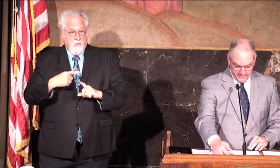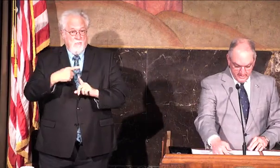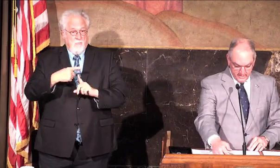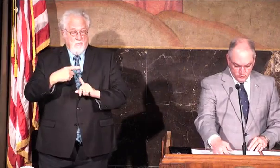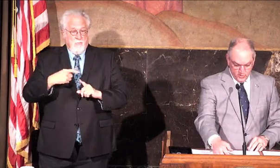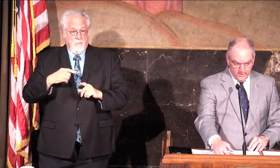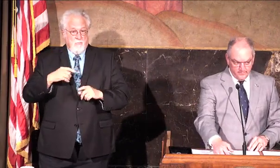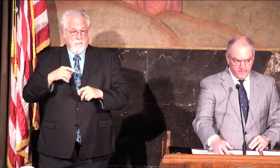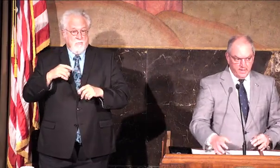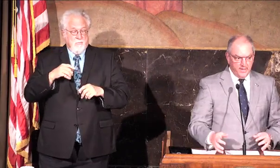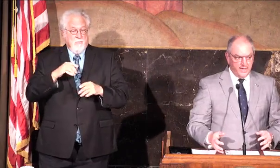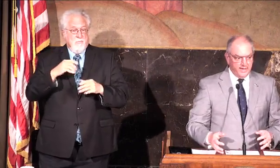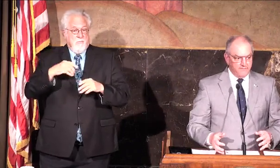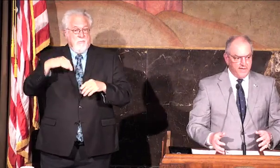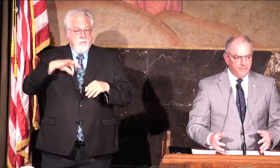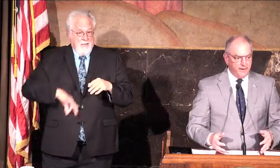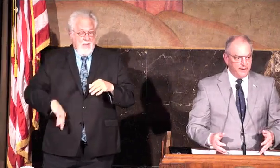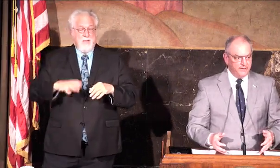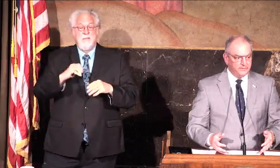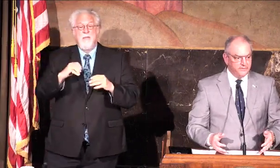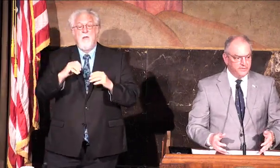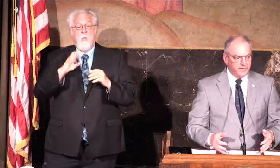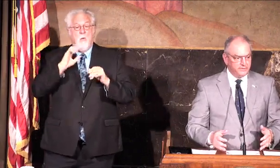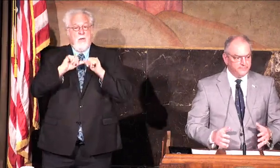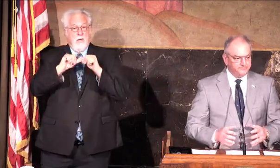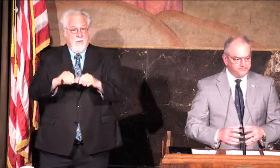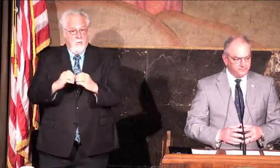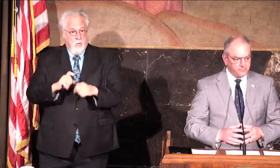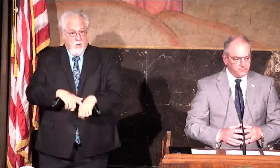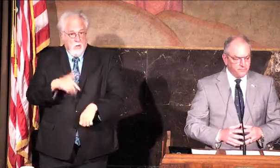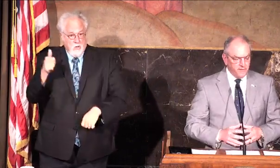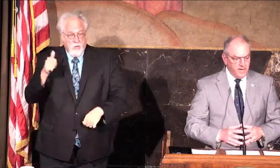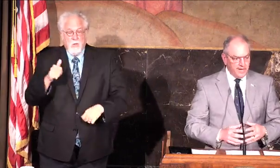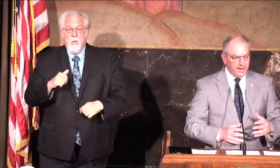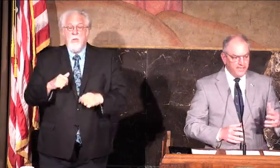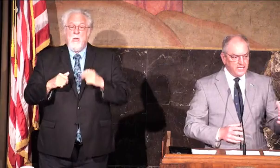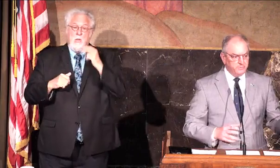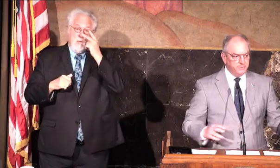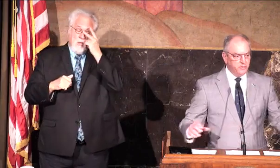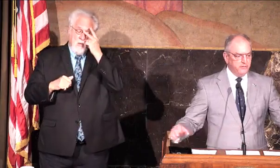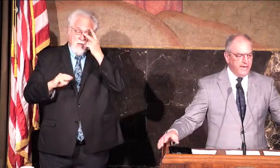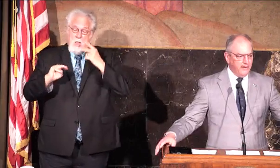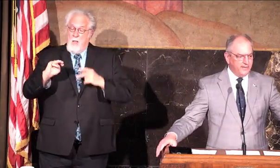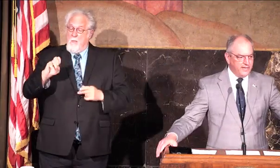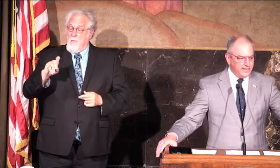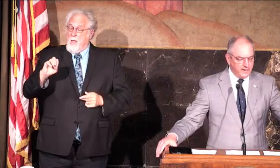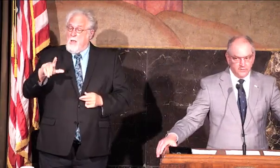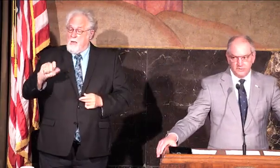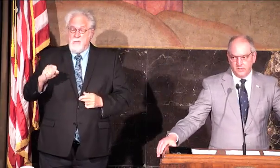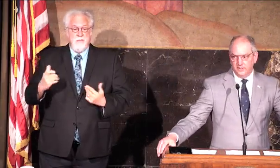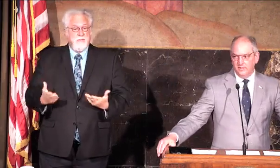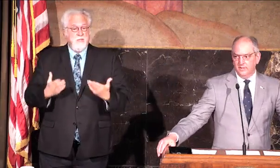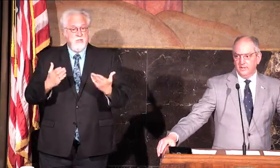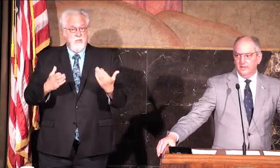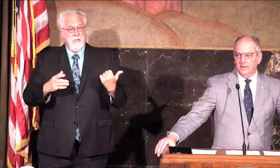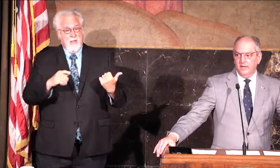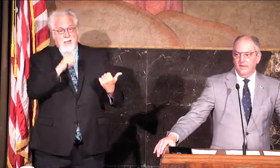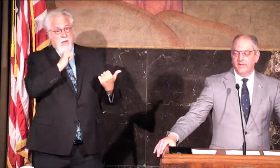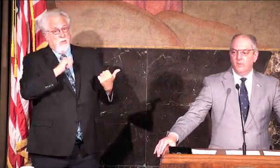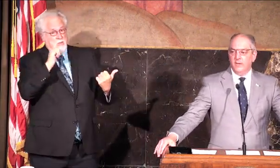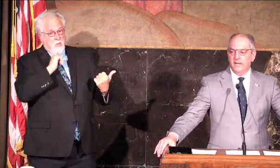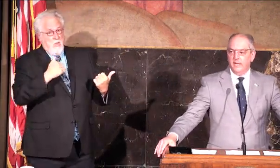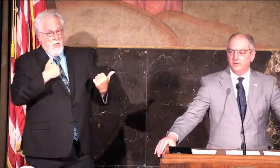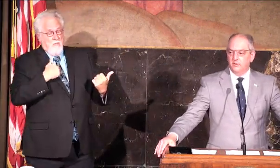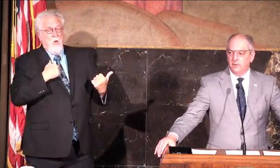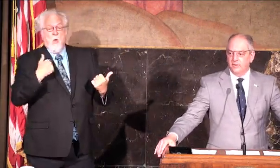lasting as well. And in fact, modeling suggests, and I think it's been proven out in Arizona,